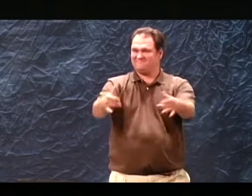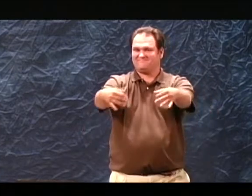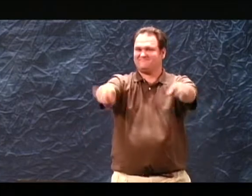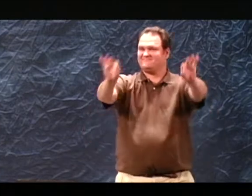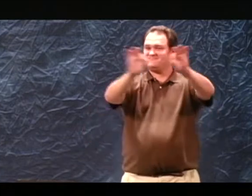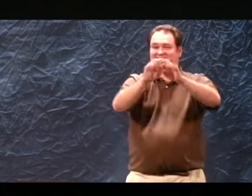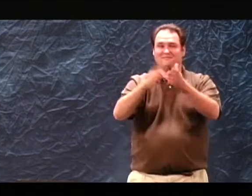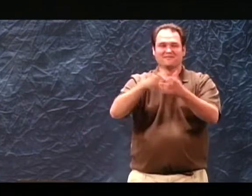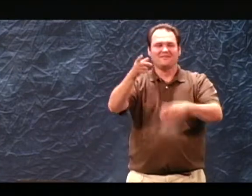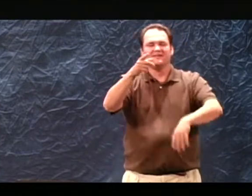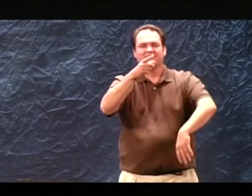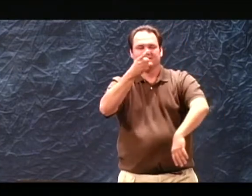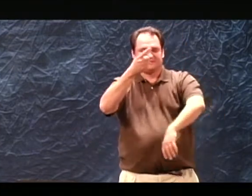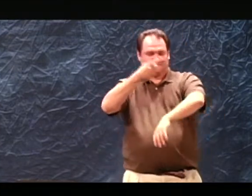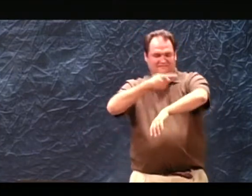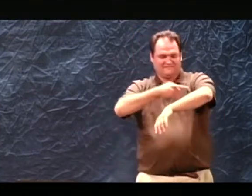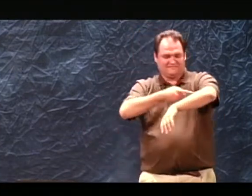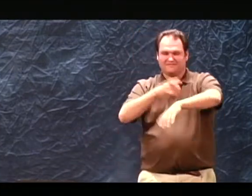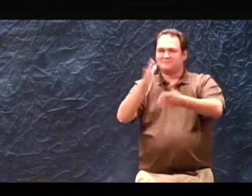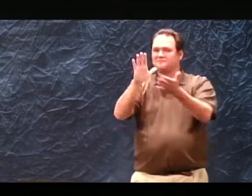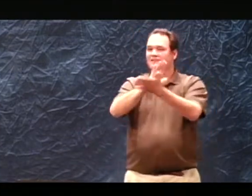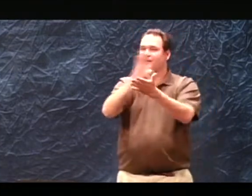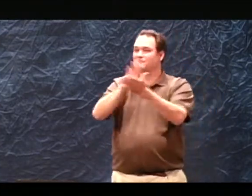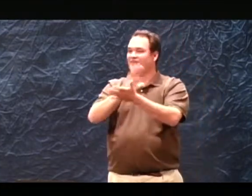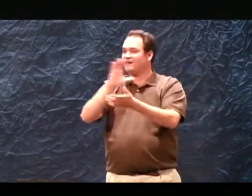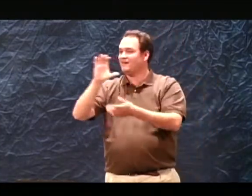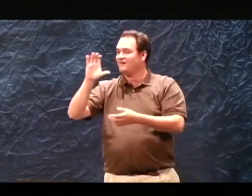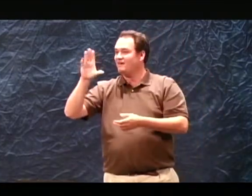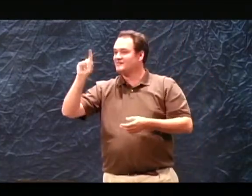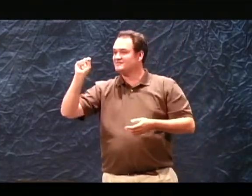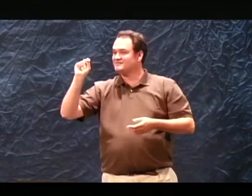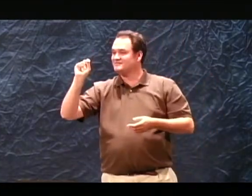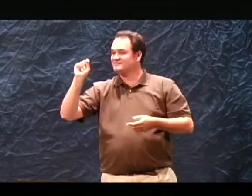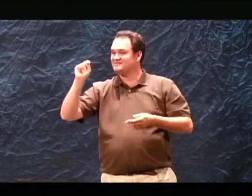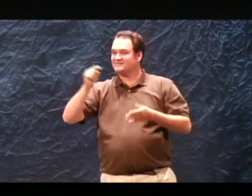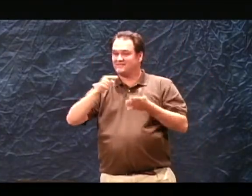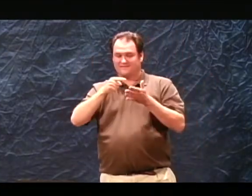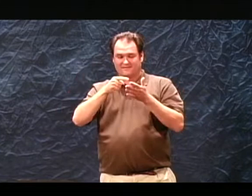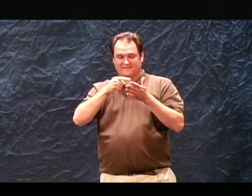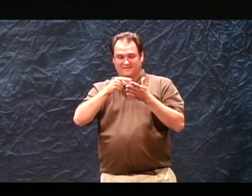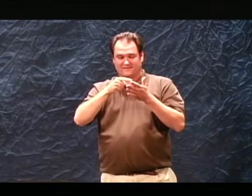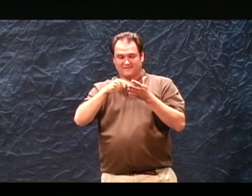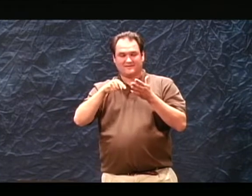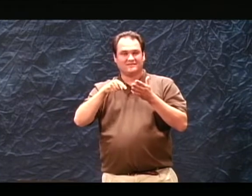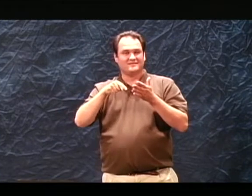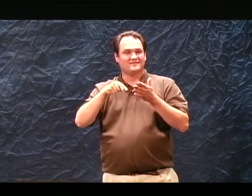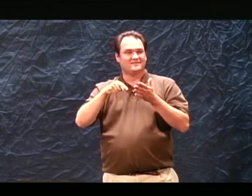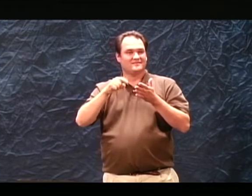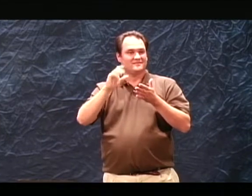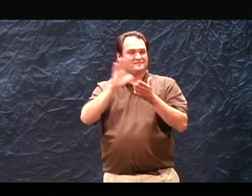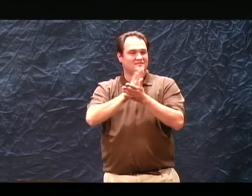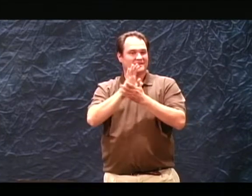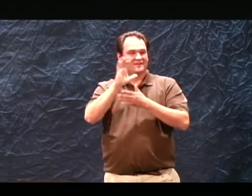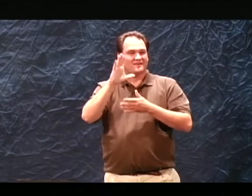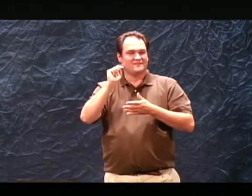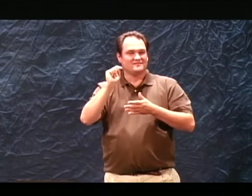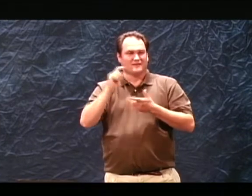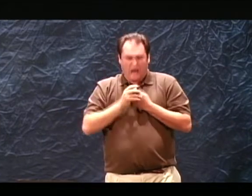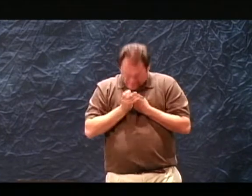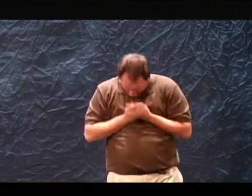because the body works together as one have you ever had a paper cut that's a very